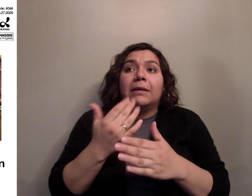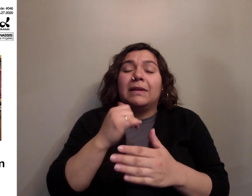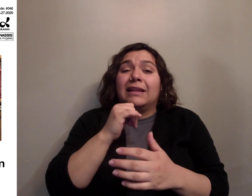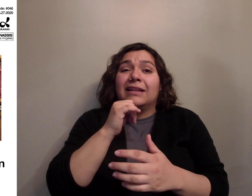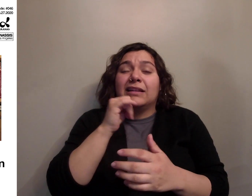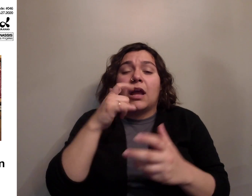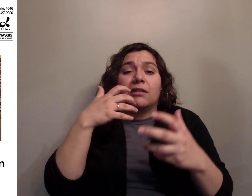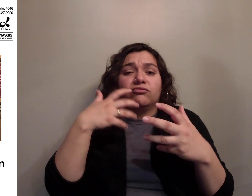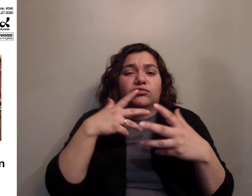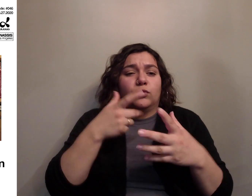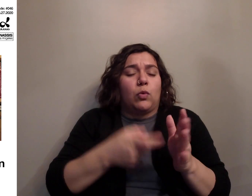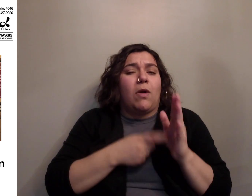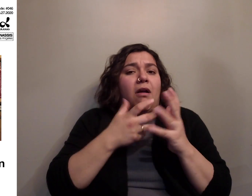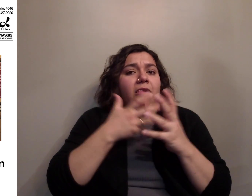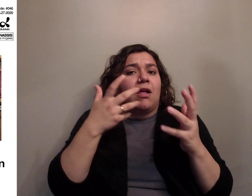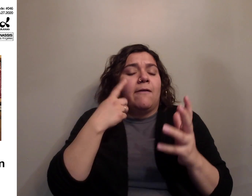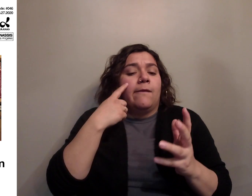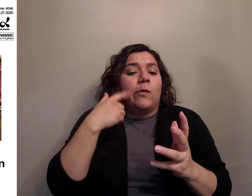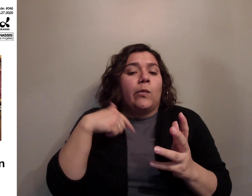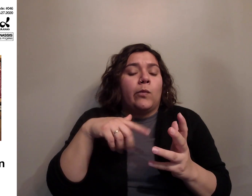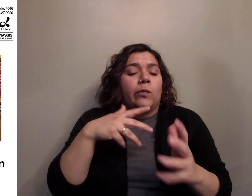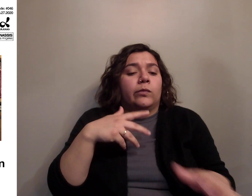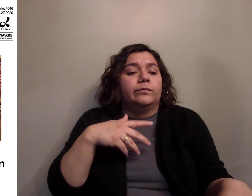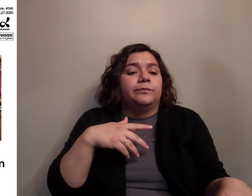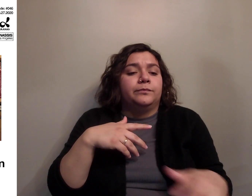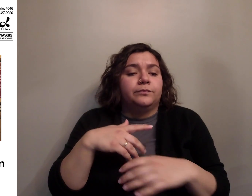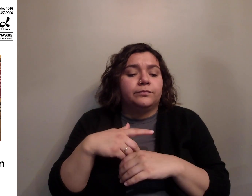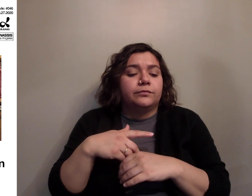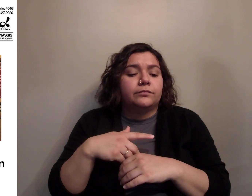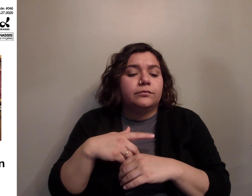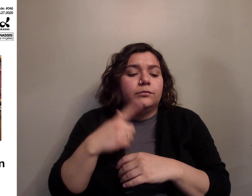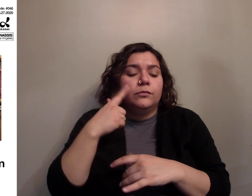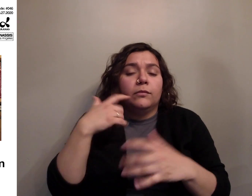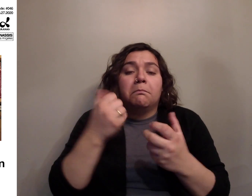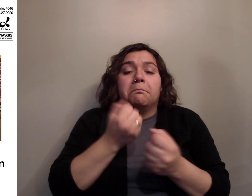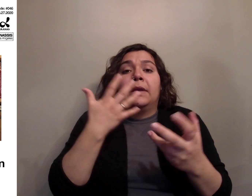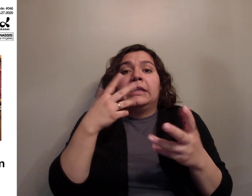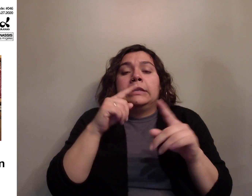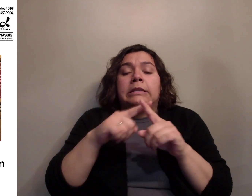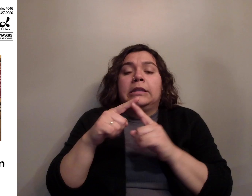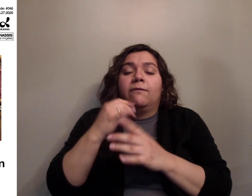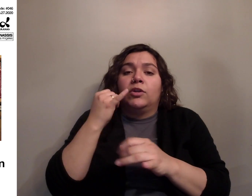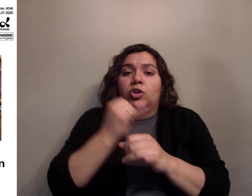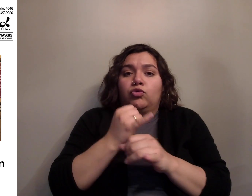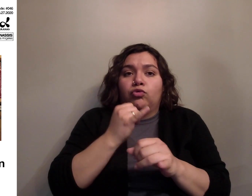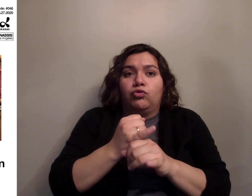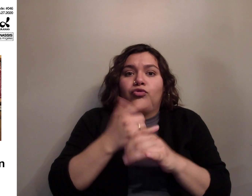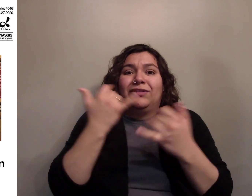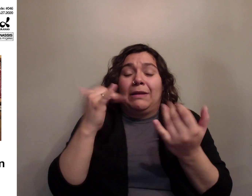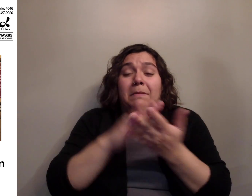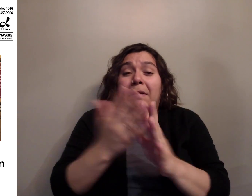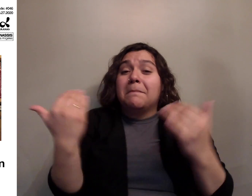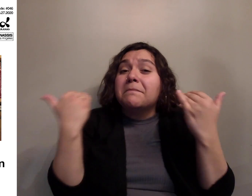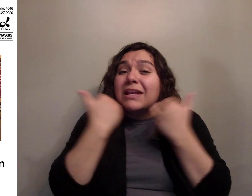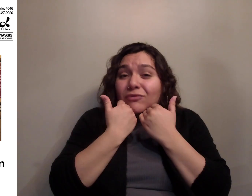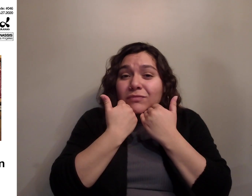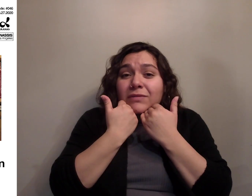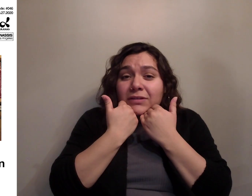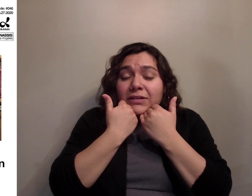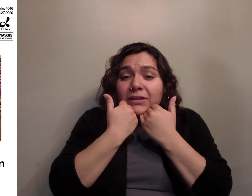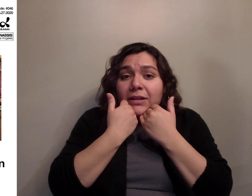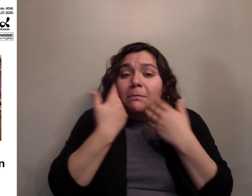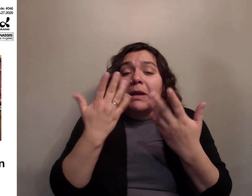it could take not too much of a push to send a number of institutions